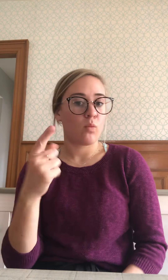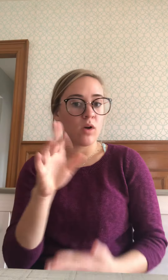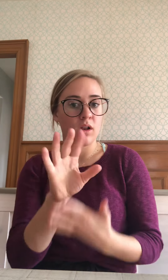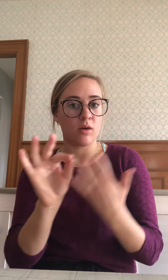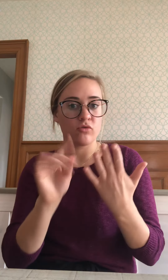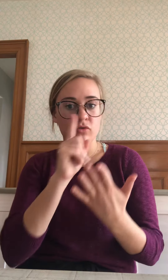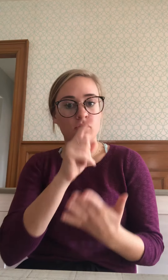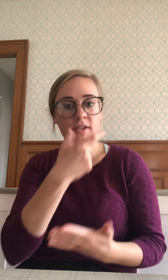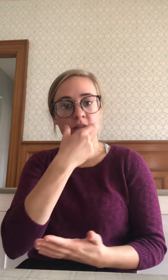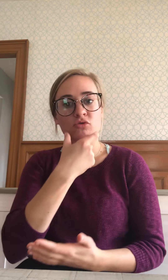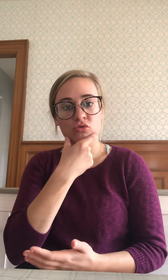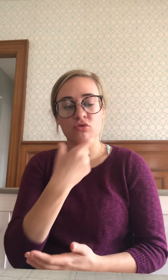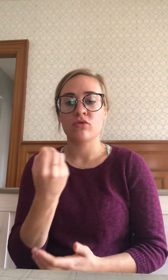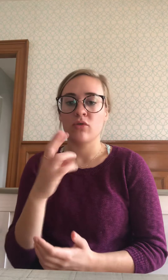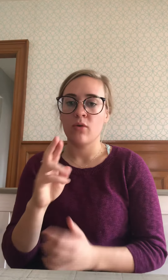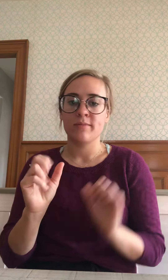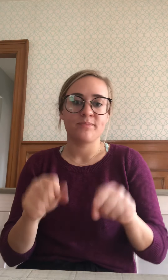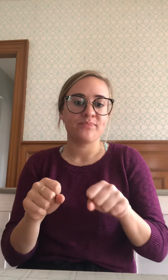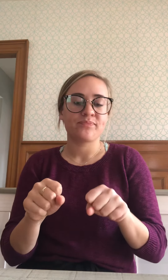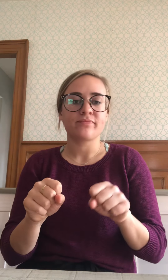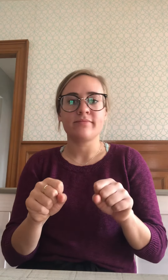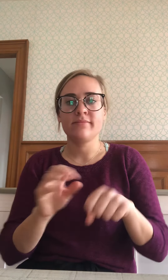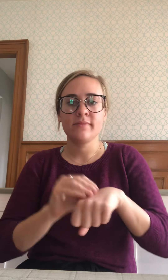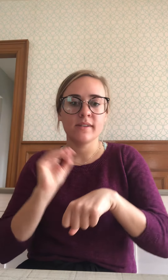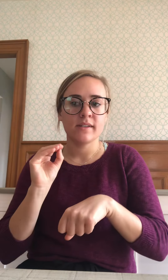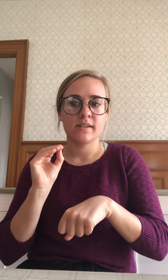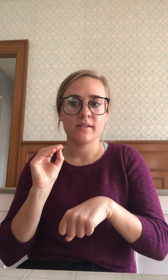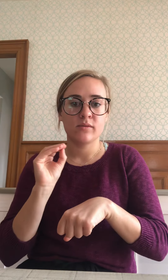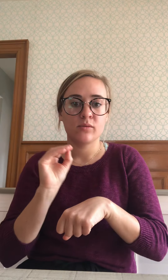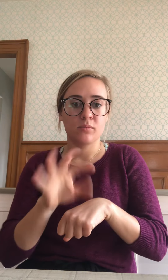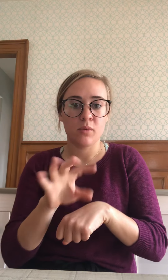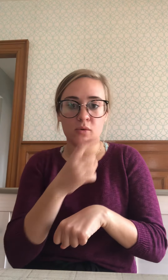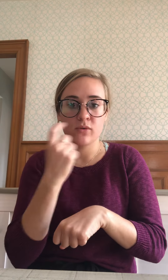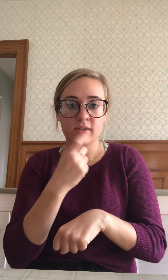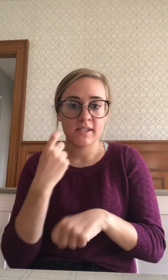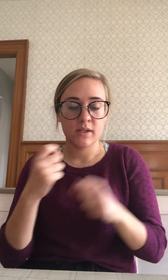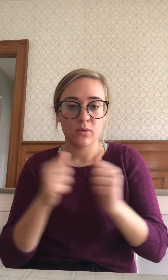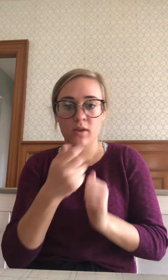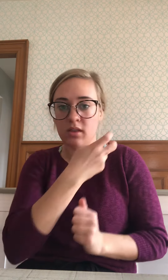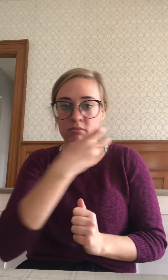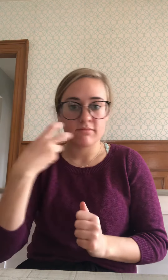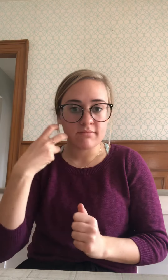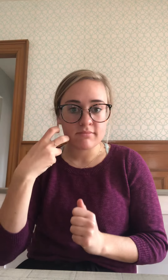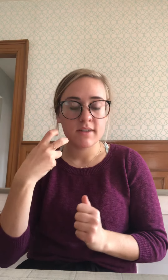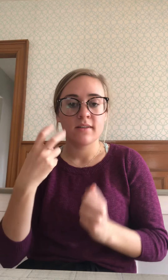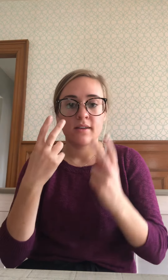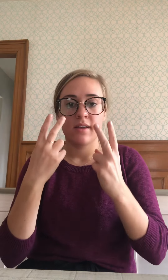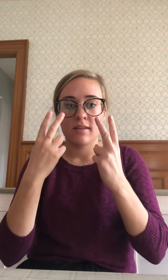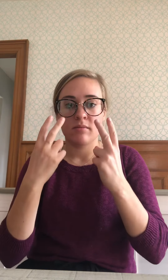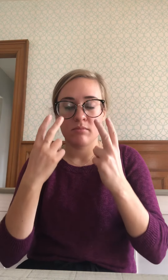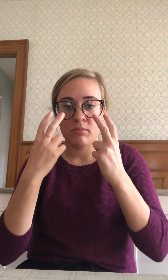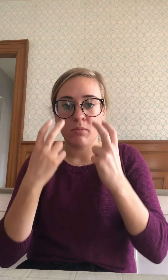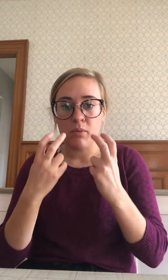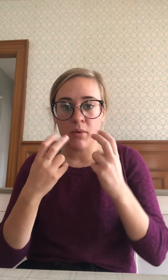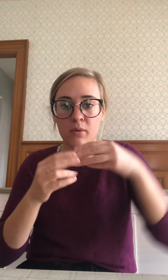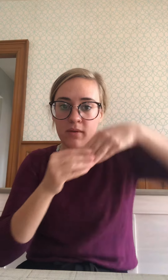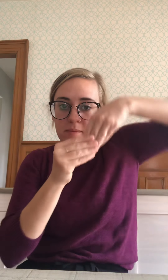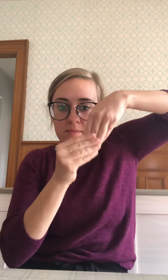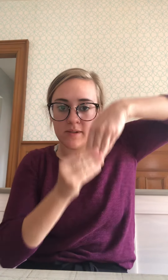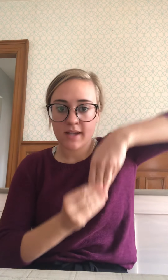possibly be to expose the teeth you want to keep and orthodontically extrude them while extracting the supernumerary teeth that you don't want to keep.